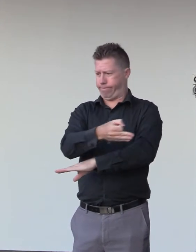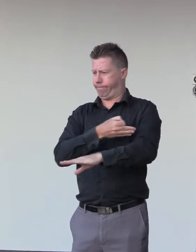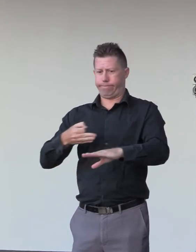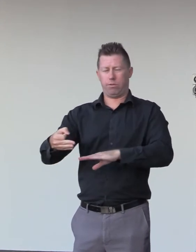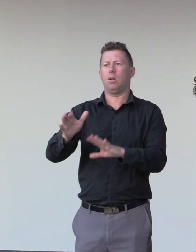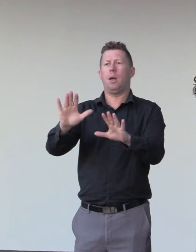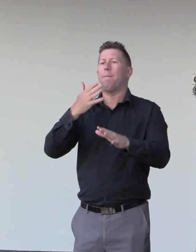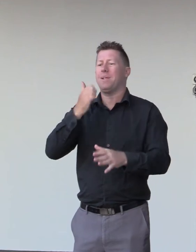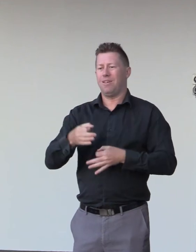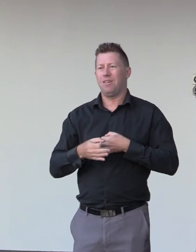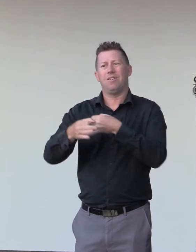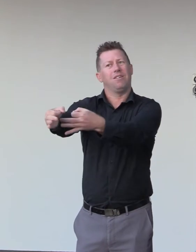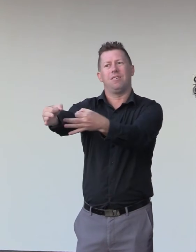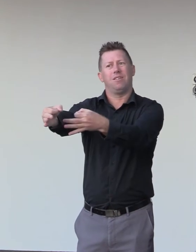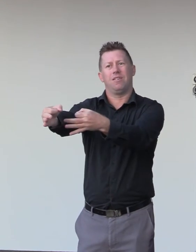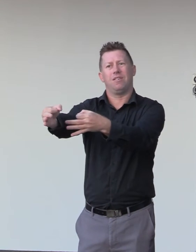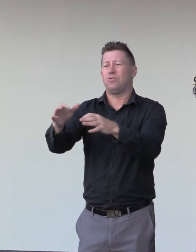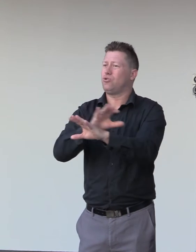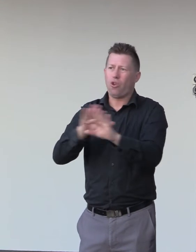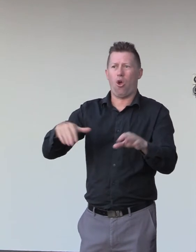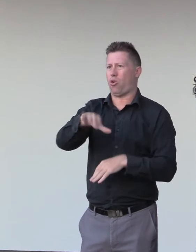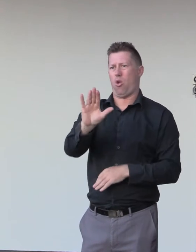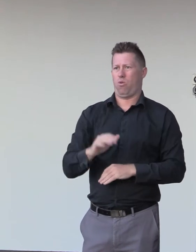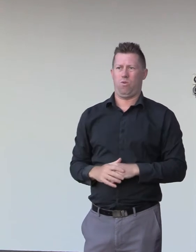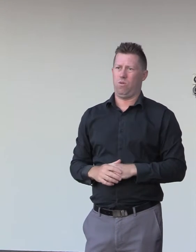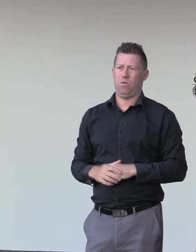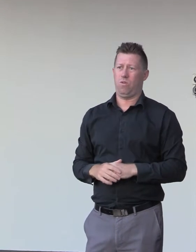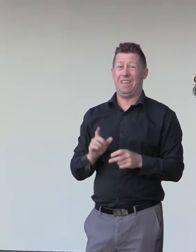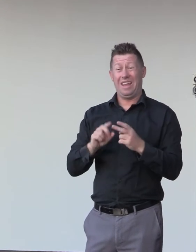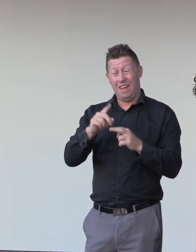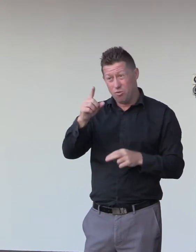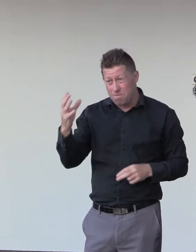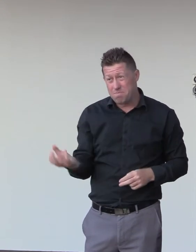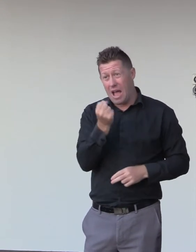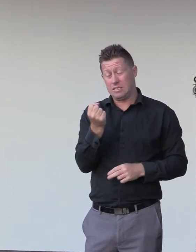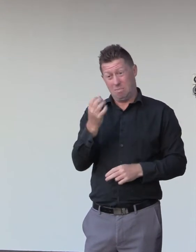your travel to the north for now. If you must travel through these